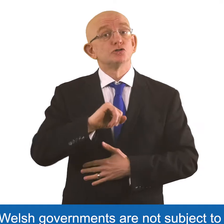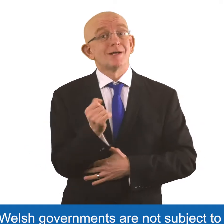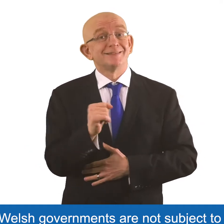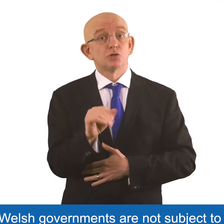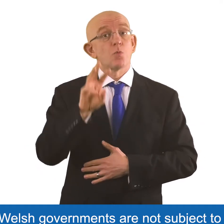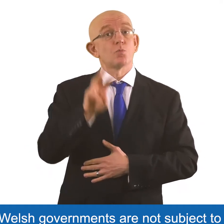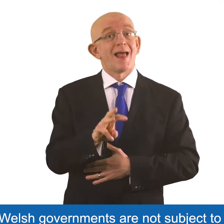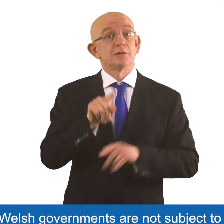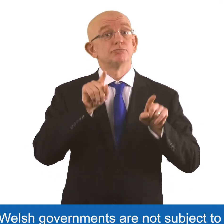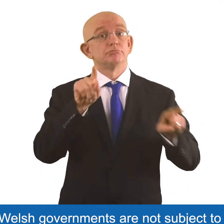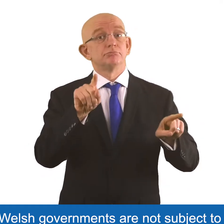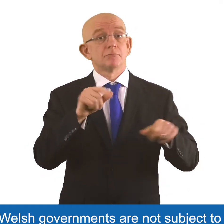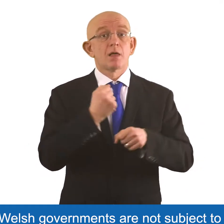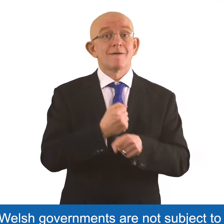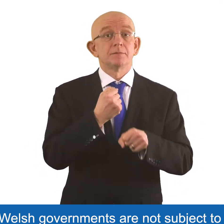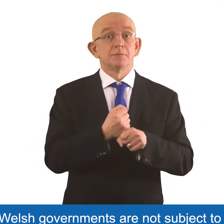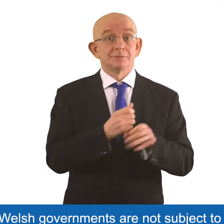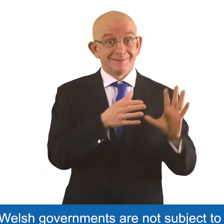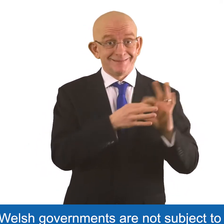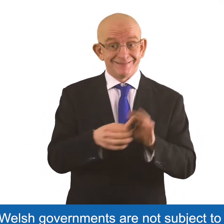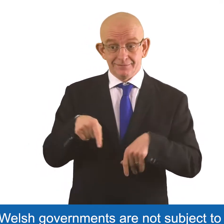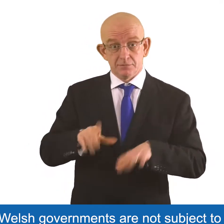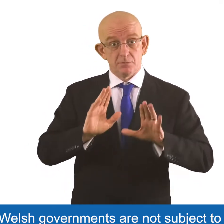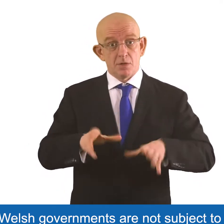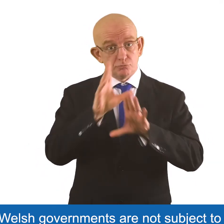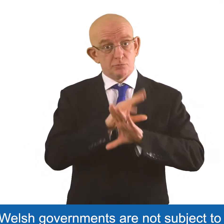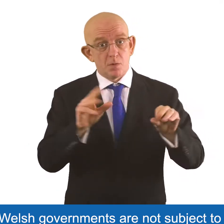The Scottish and Welsh governments are not subject to the reporting duty.